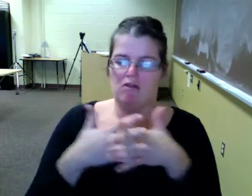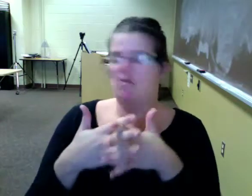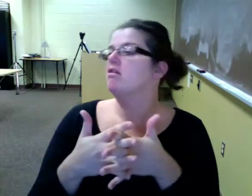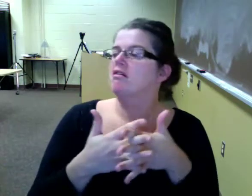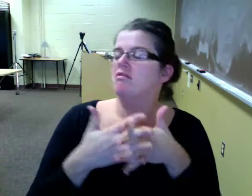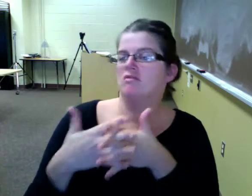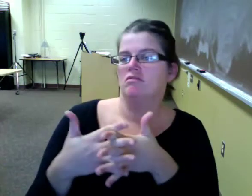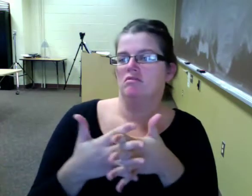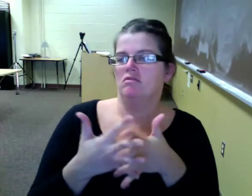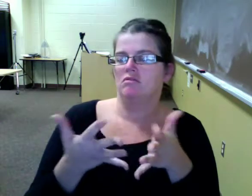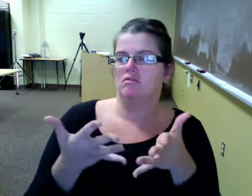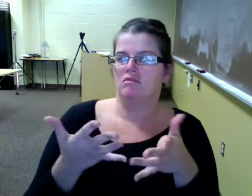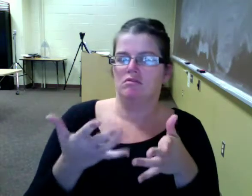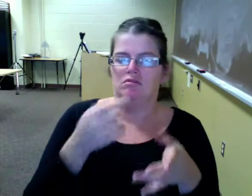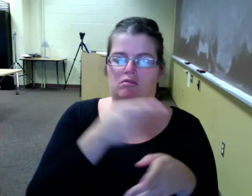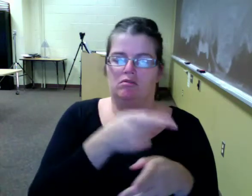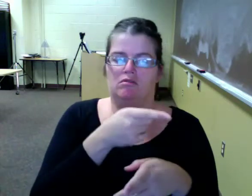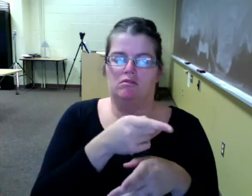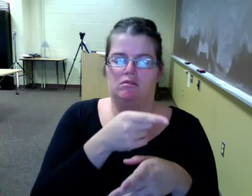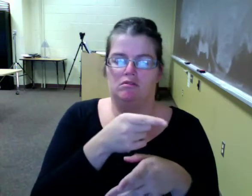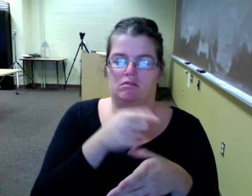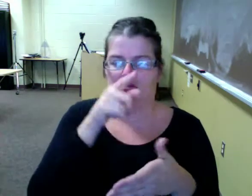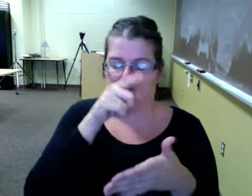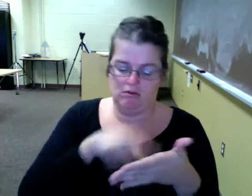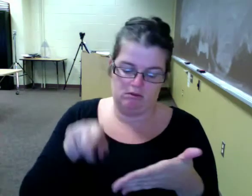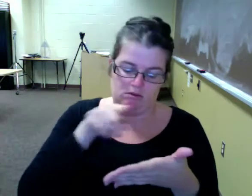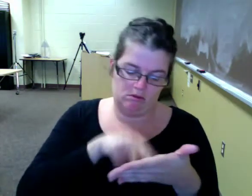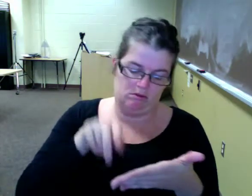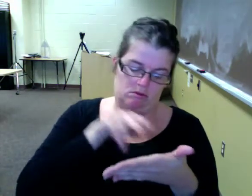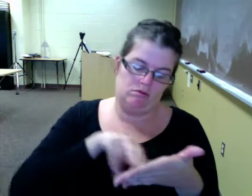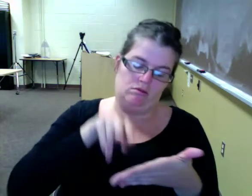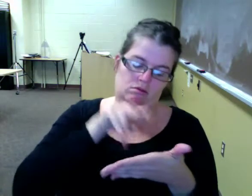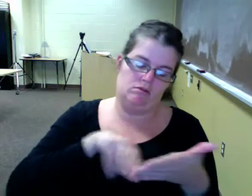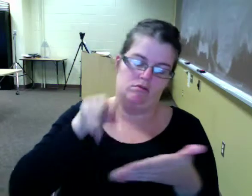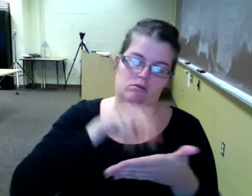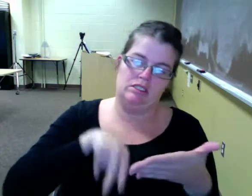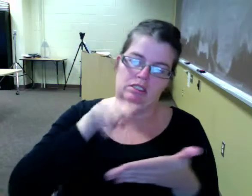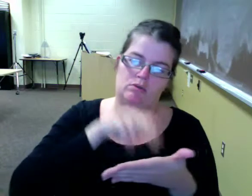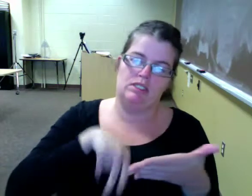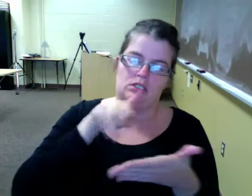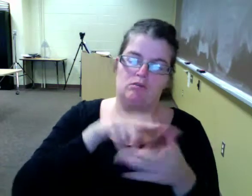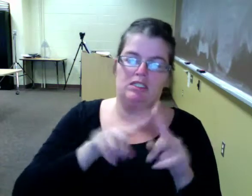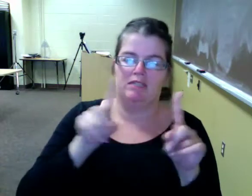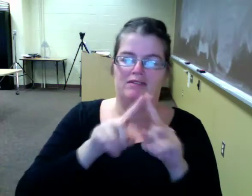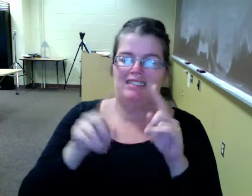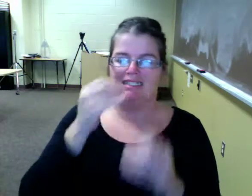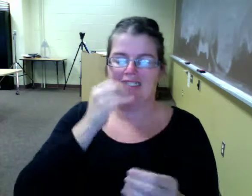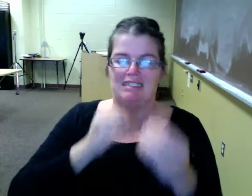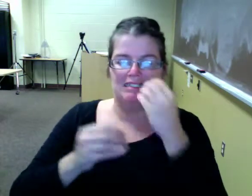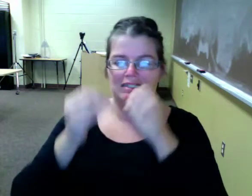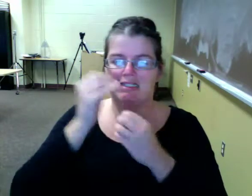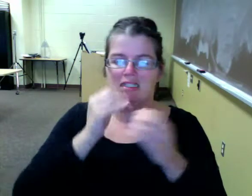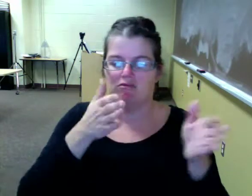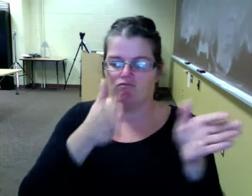he's reading up on various different diets. Uh, he got into